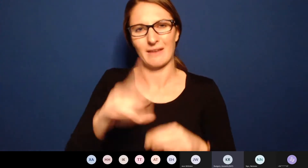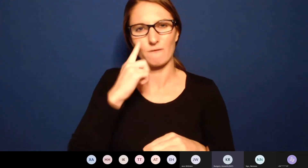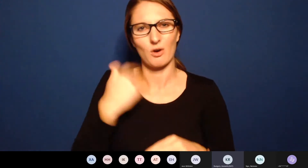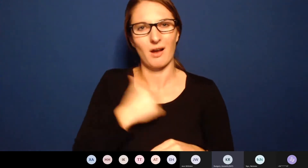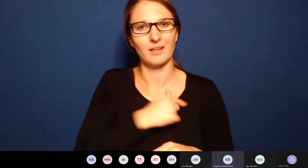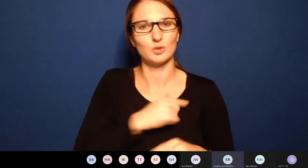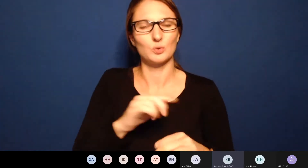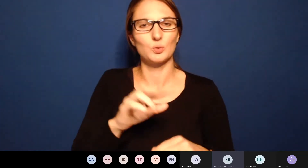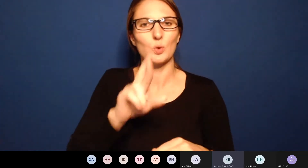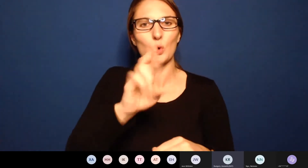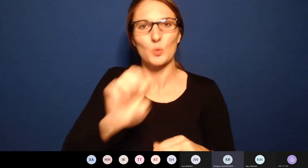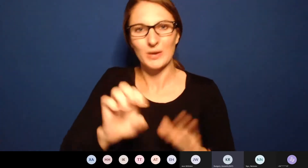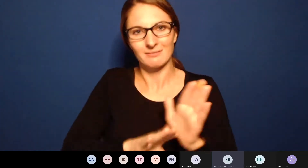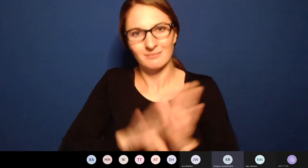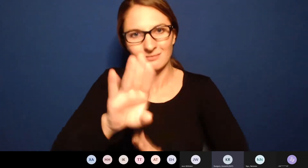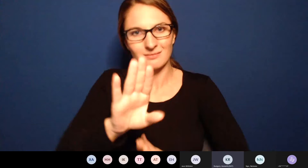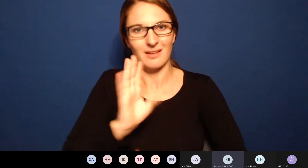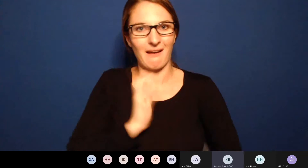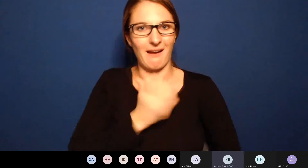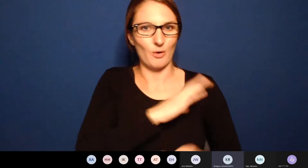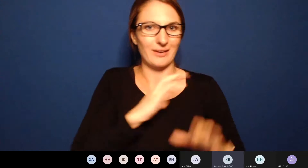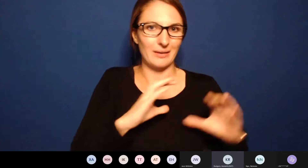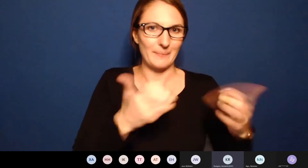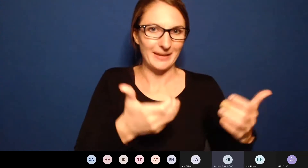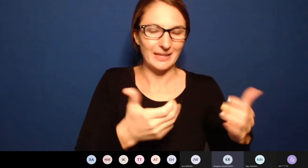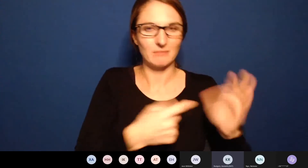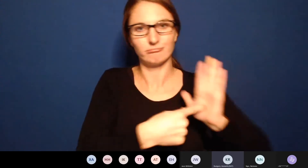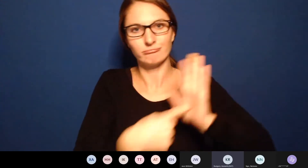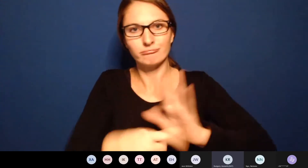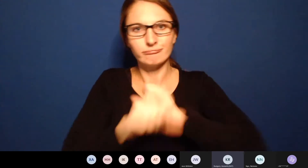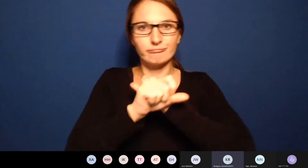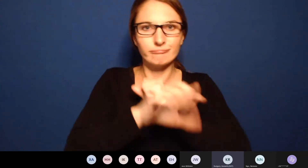committee to a full